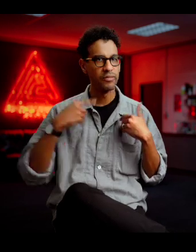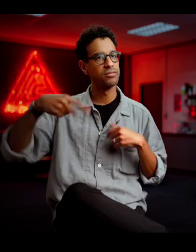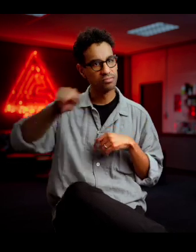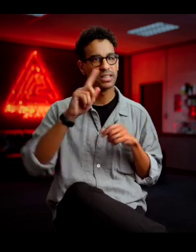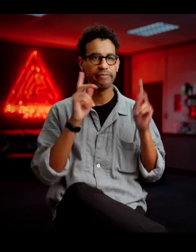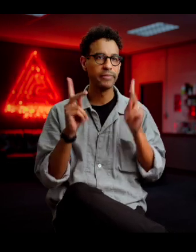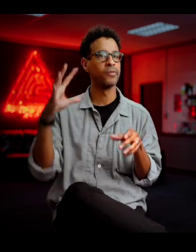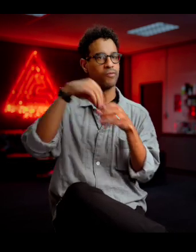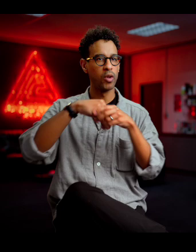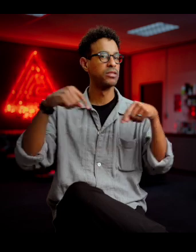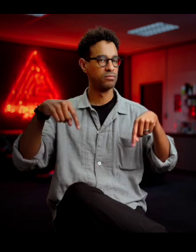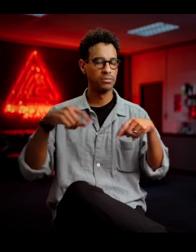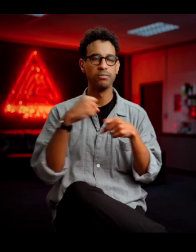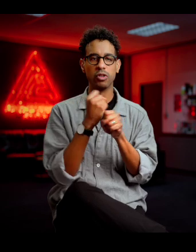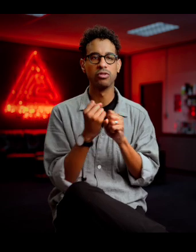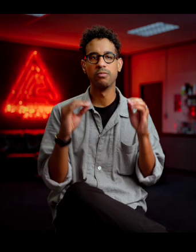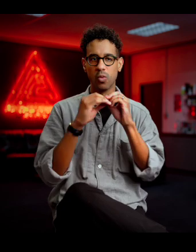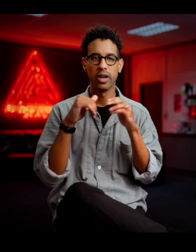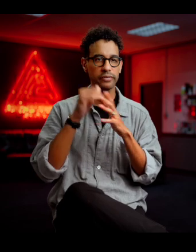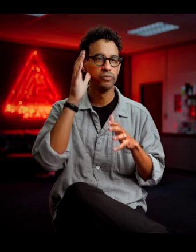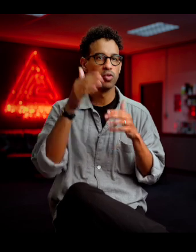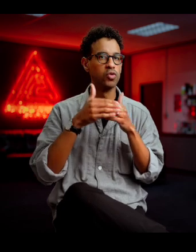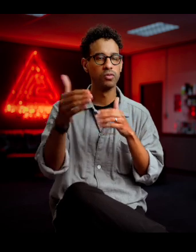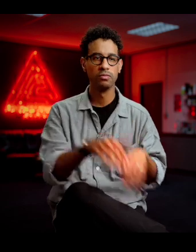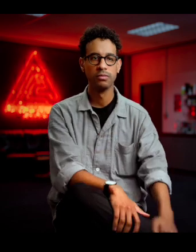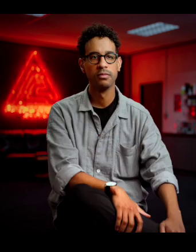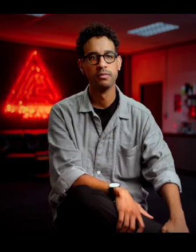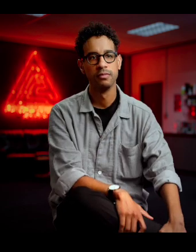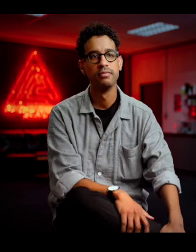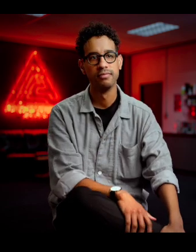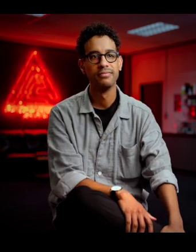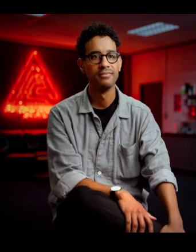deaf people more involved in the production. And that would be my biggest hope for the future.